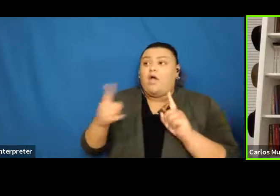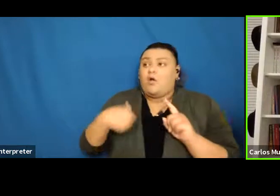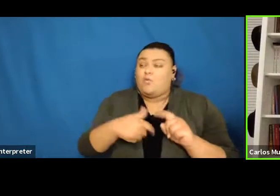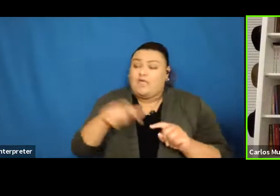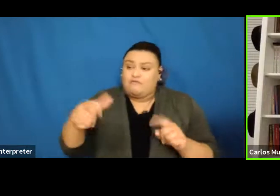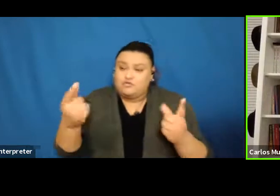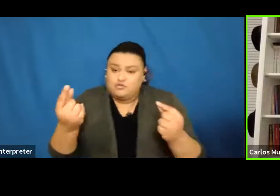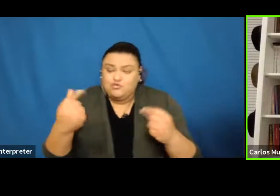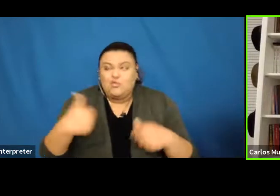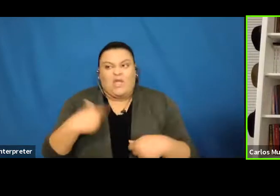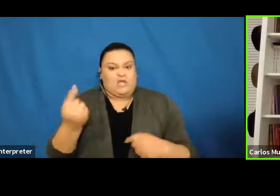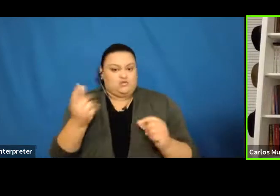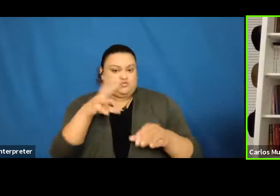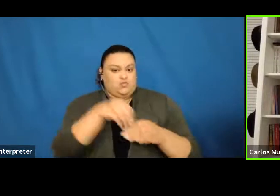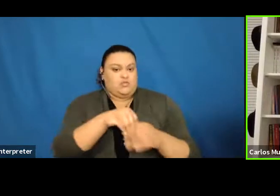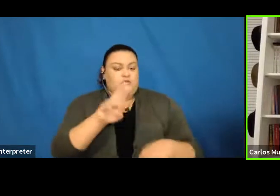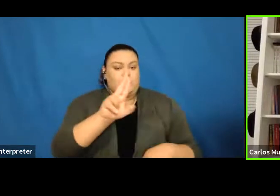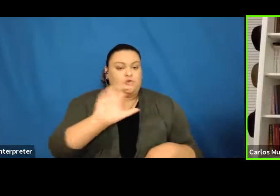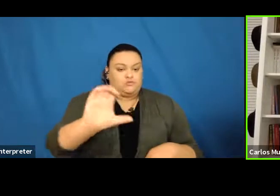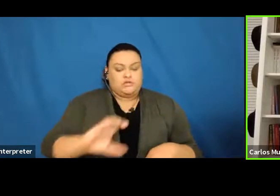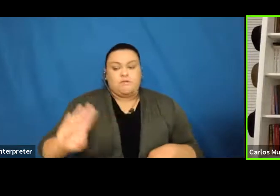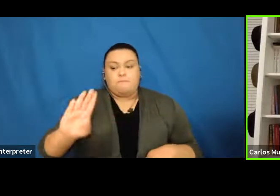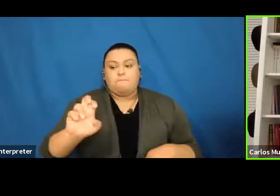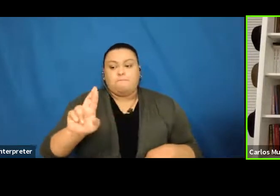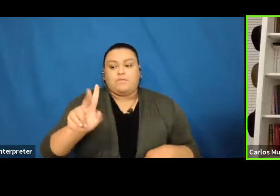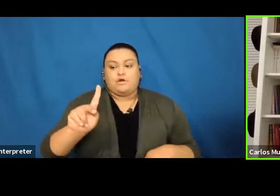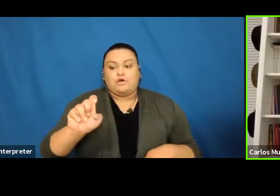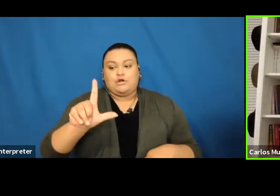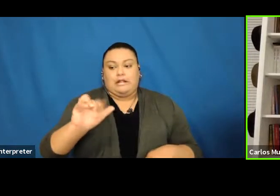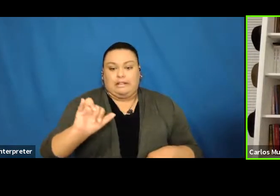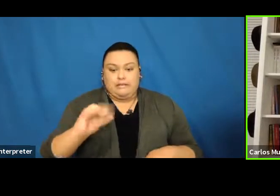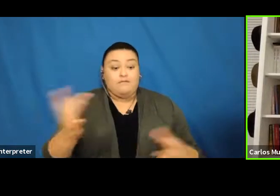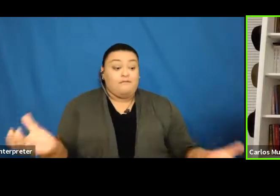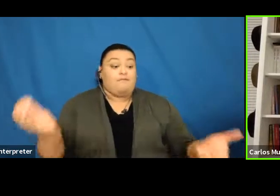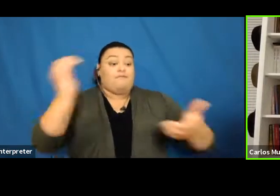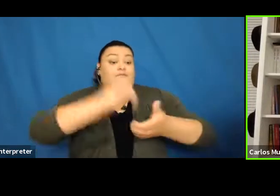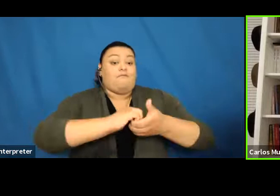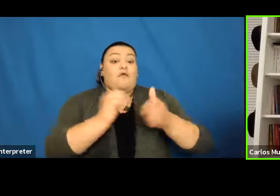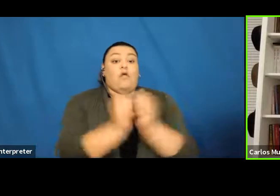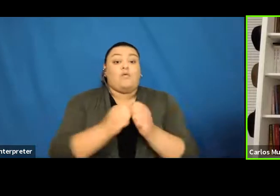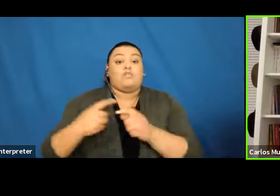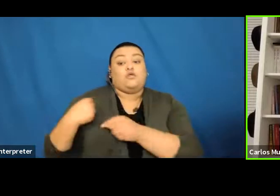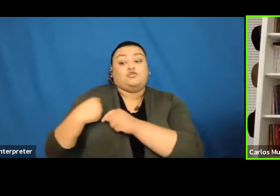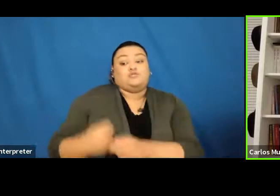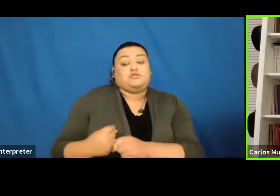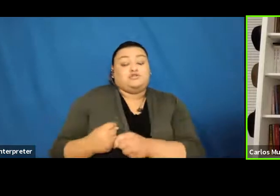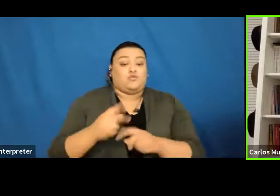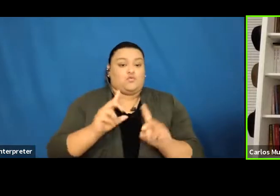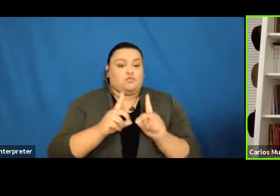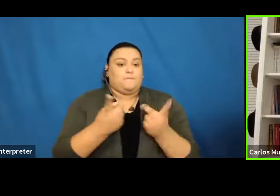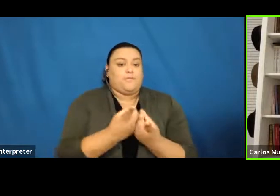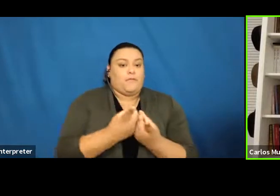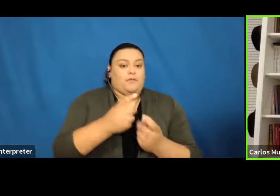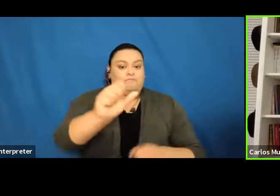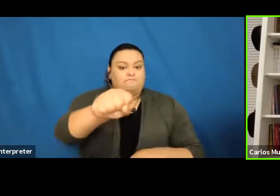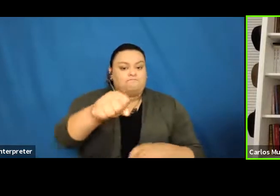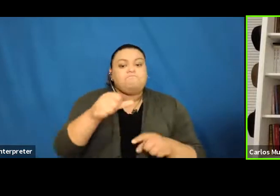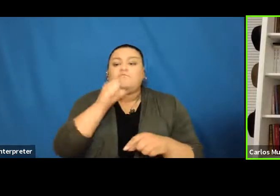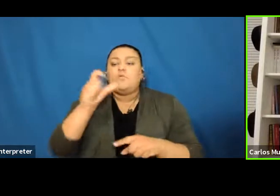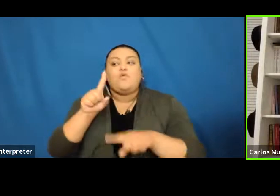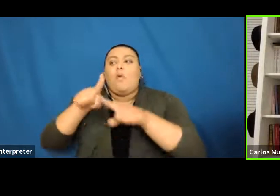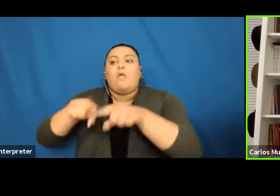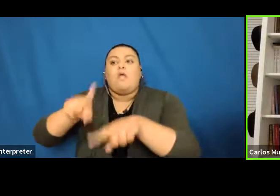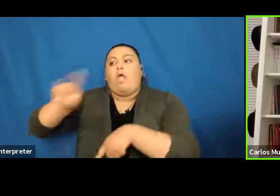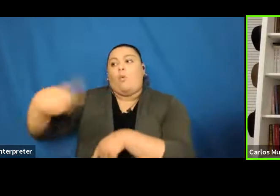was to kind of connect with the traditional departments, in the sense that don't rely on us